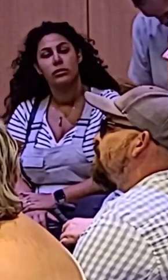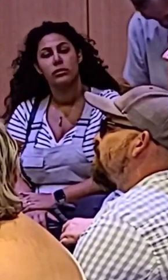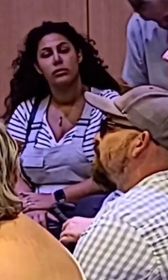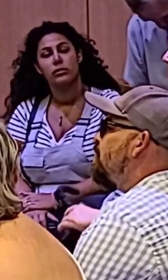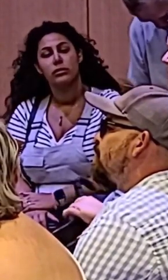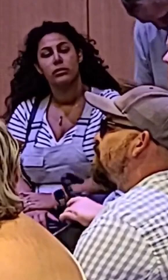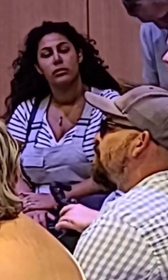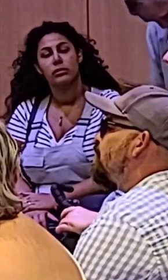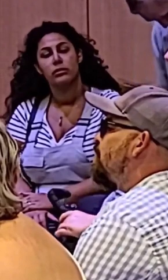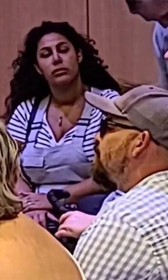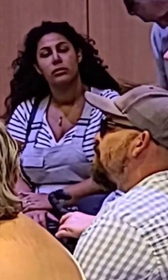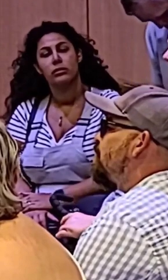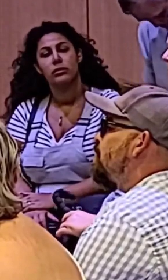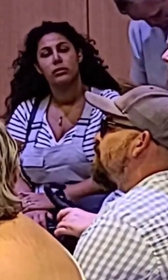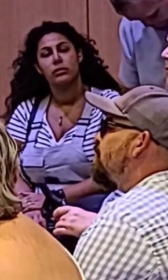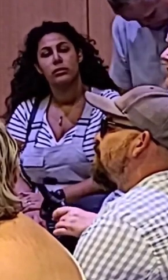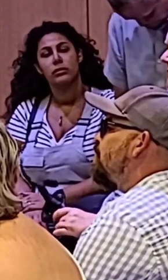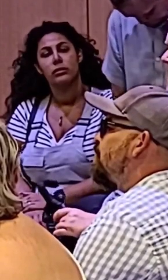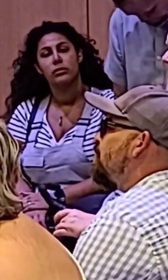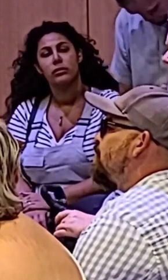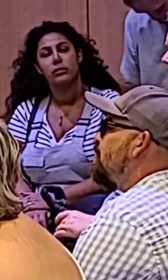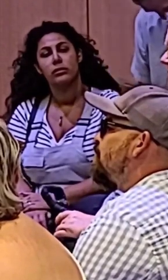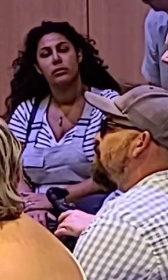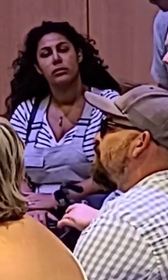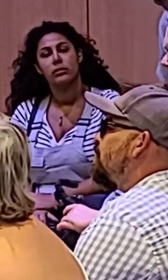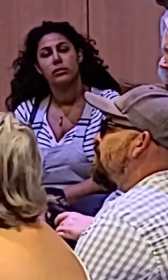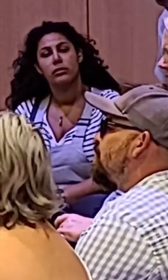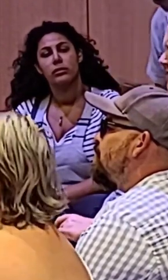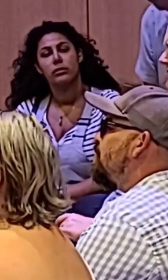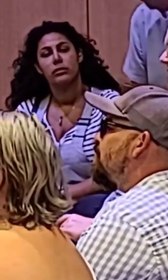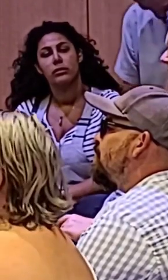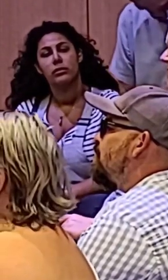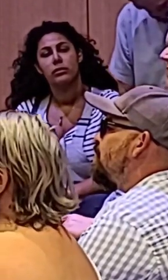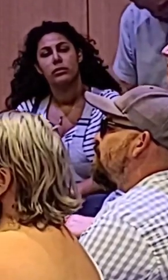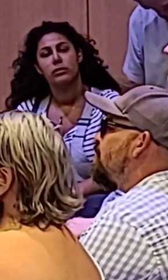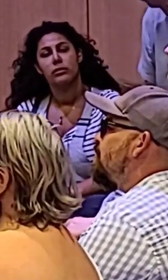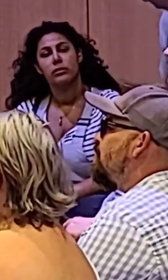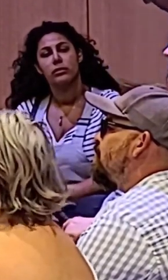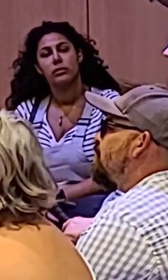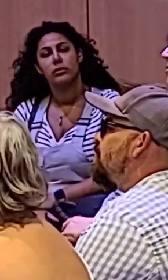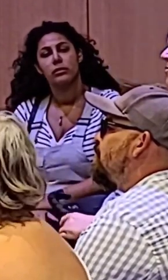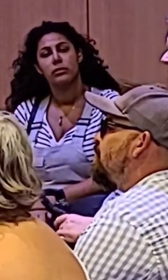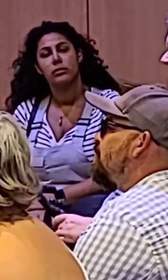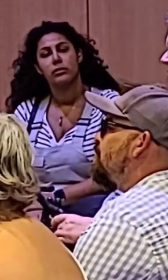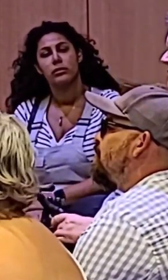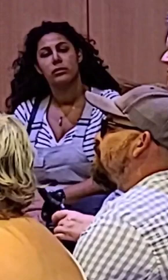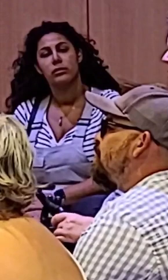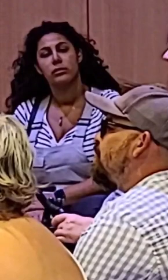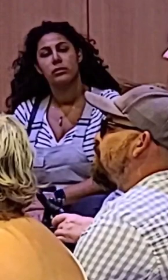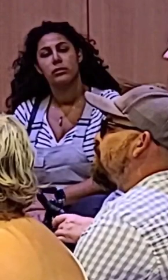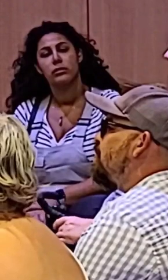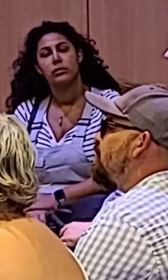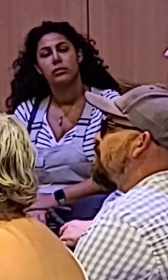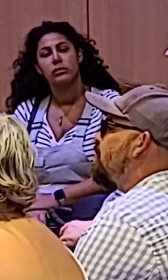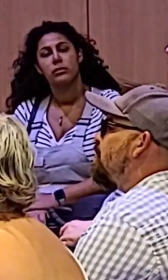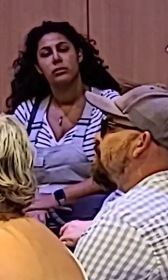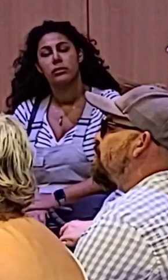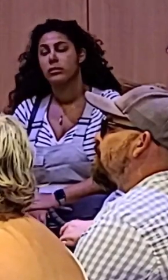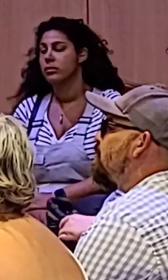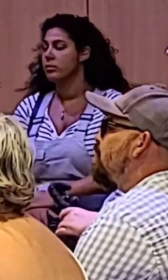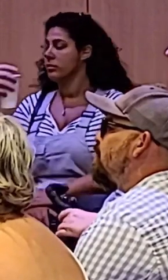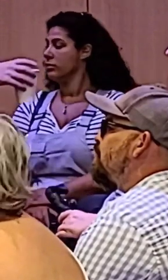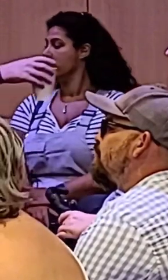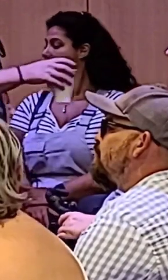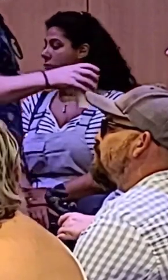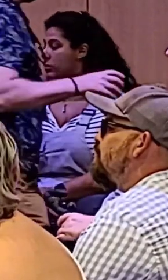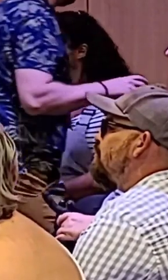to, we're small, we're almost at 15,000 followers. I know that's tiny, but how would I submit things